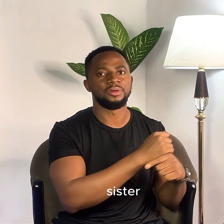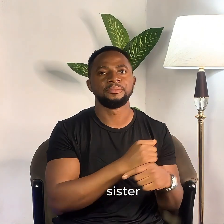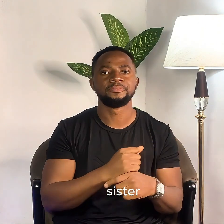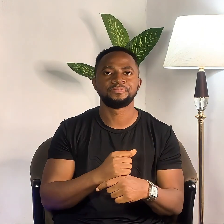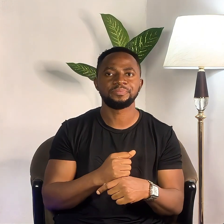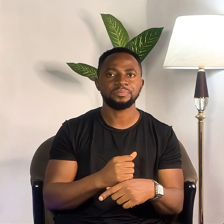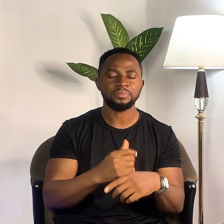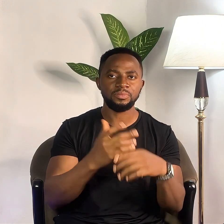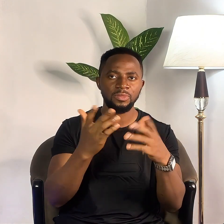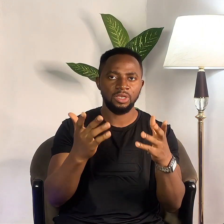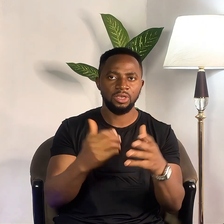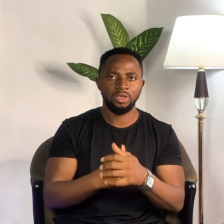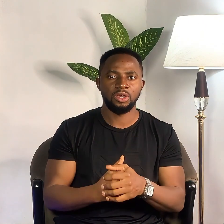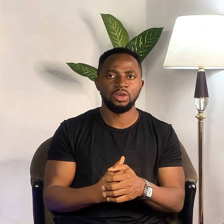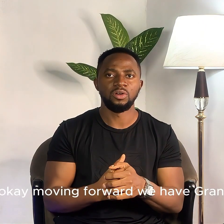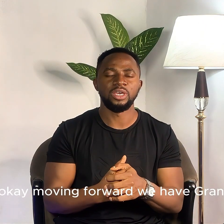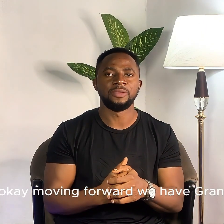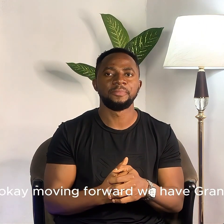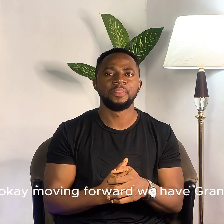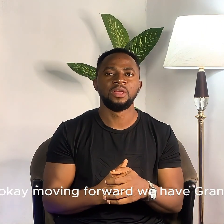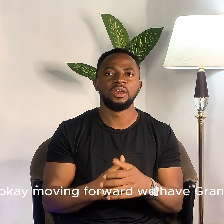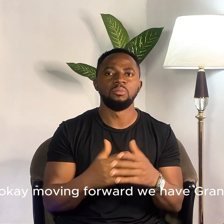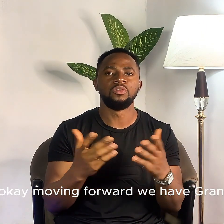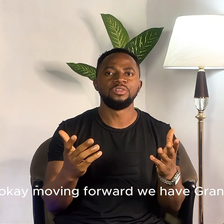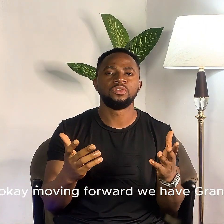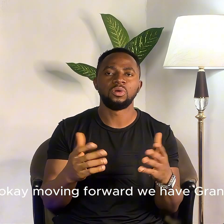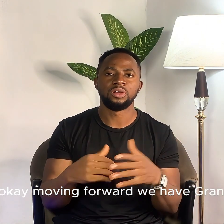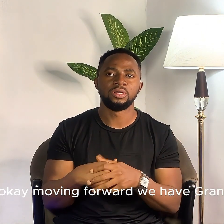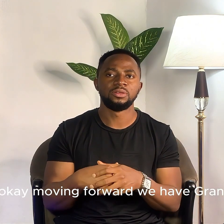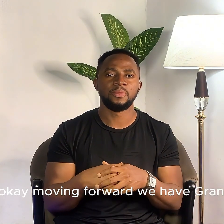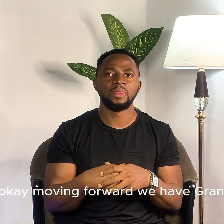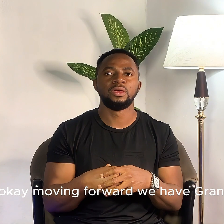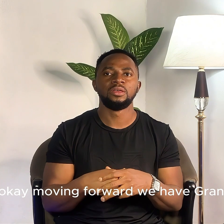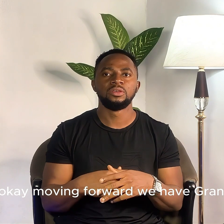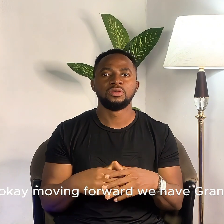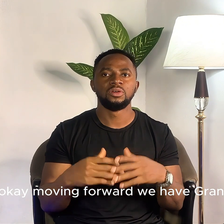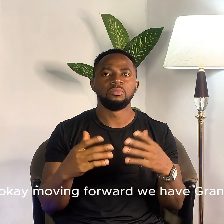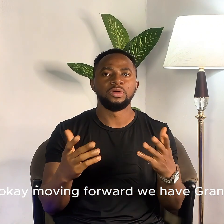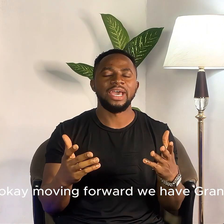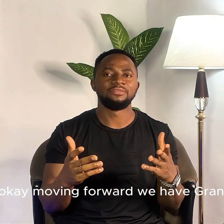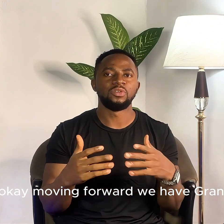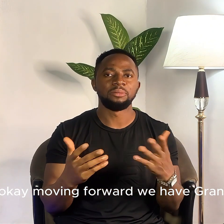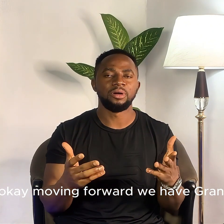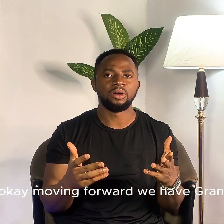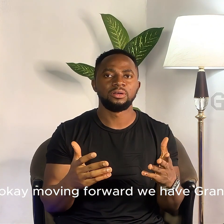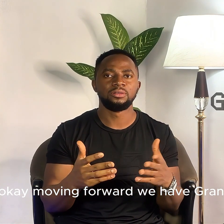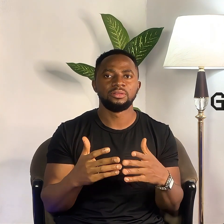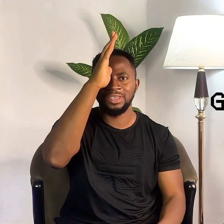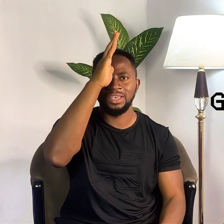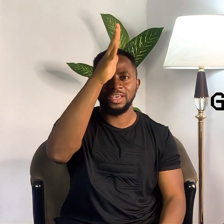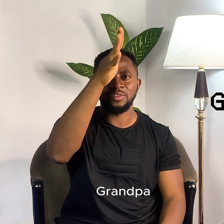sister. Okay, moving forward, we have grandpa,